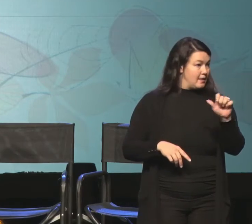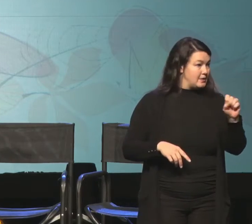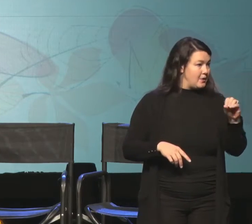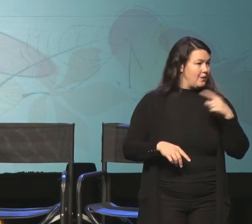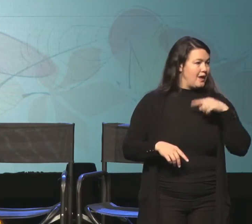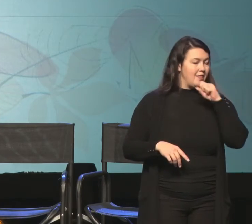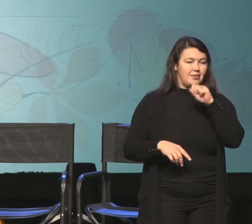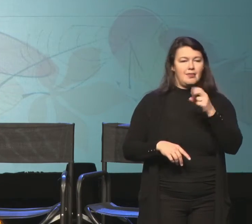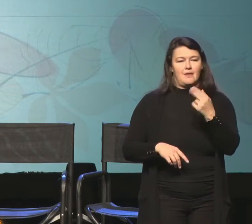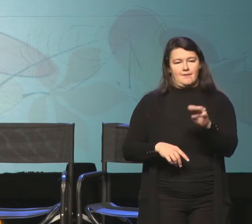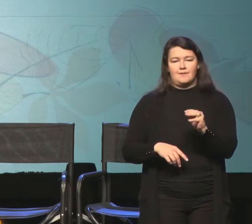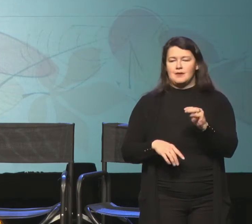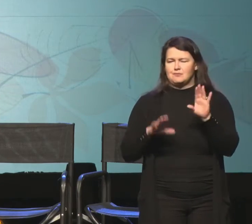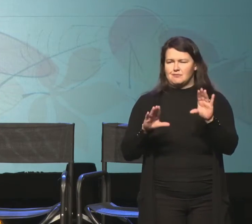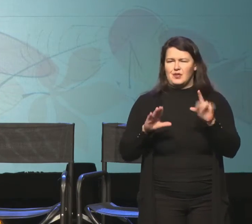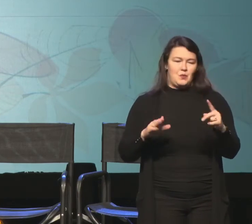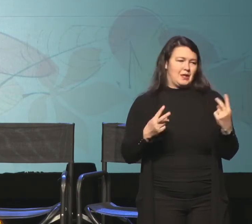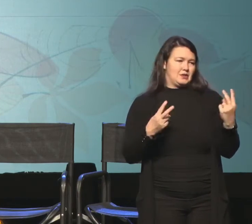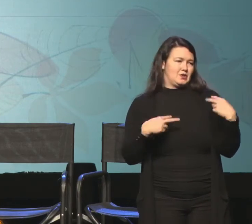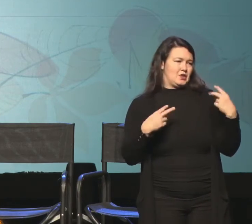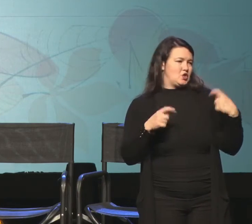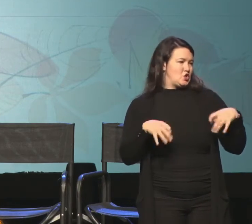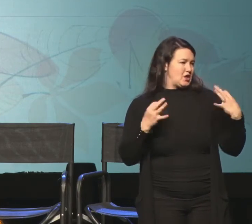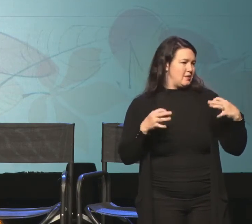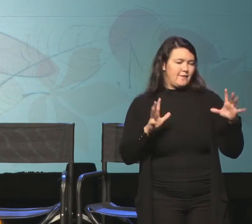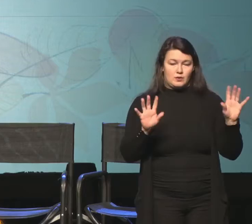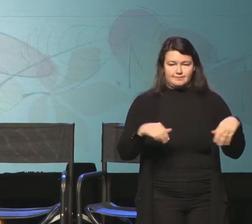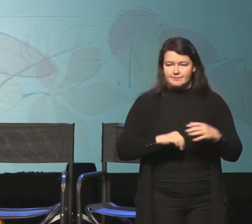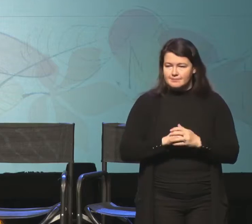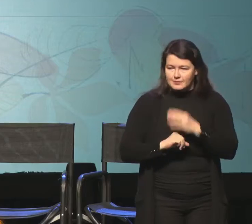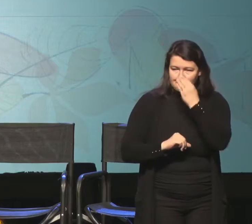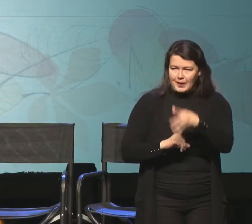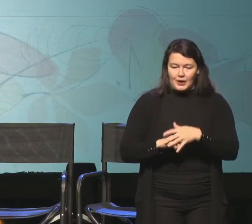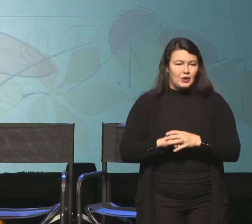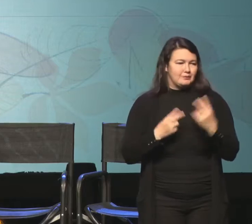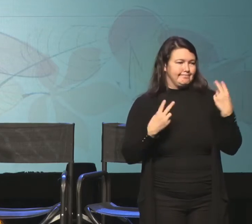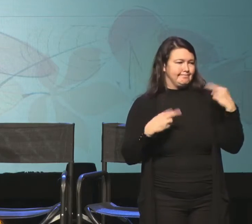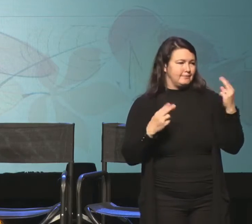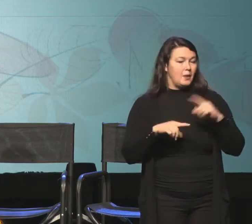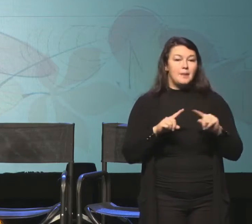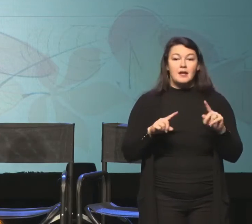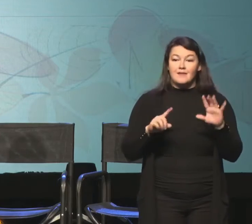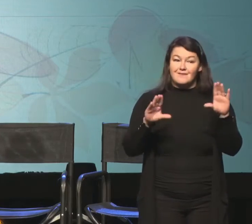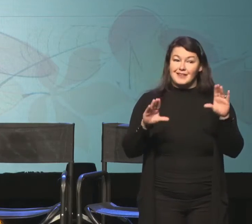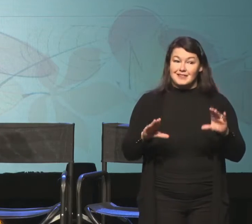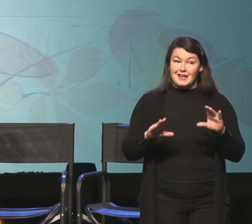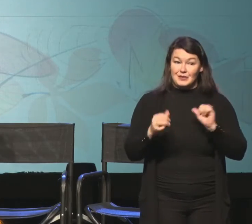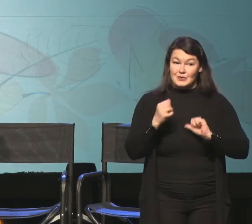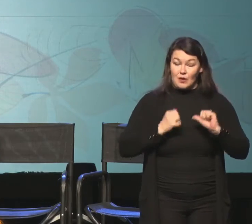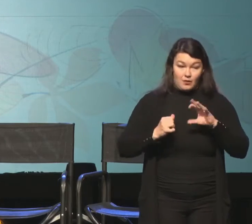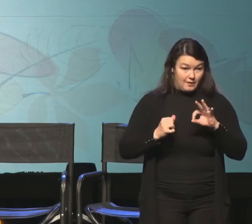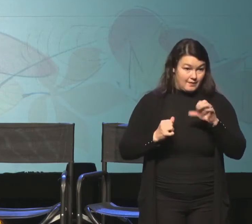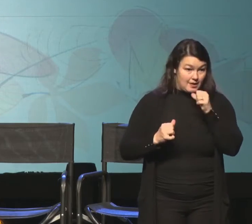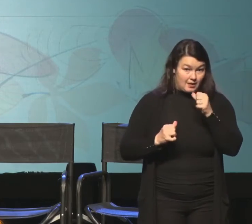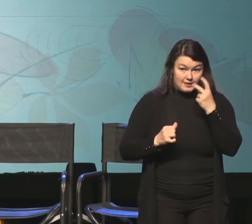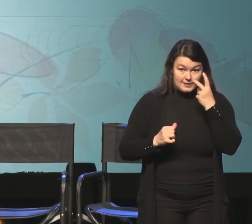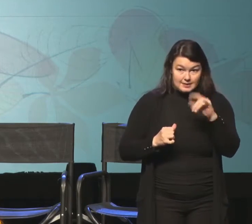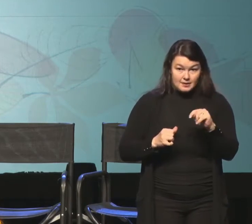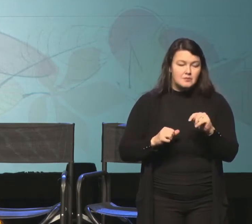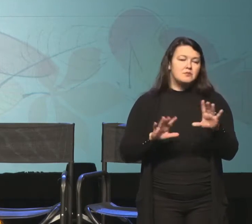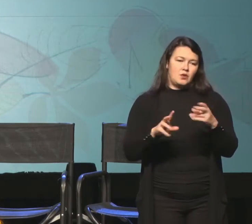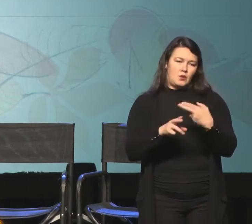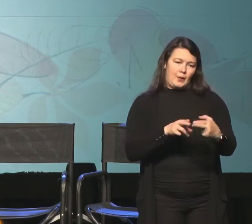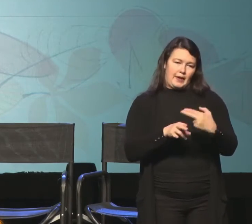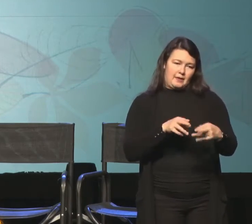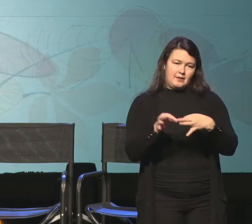I'm just going to throw that out there. You can judge me if you want. I don't really care. But I think it's a fantastic show. If you're not familiar with it, very quickly,